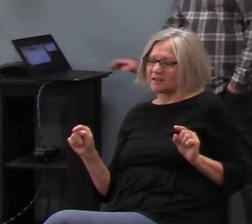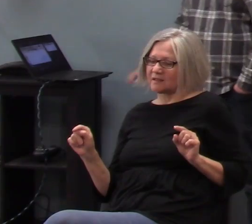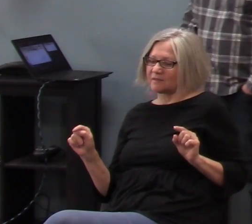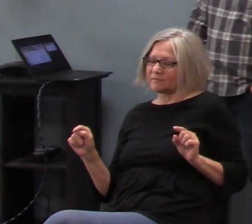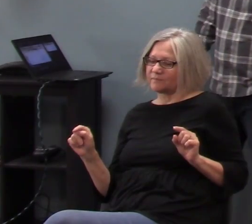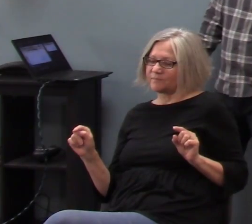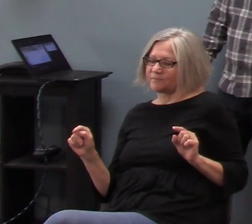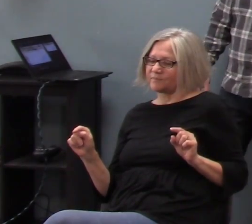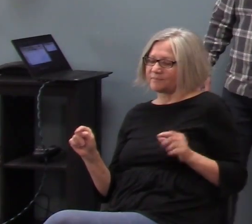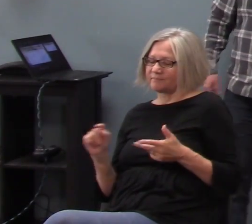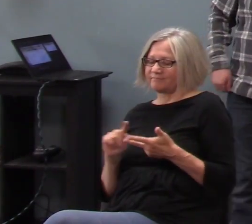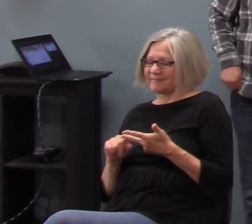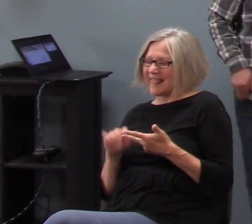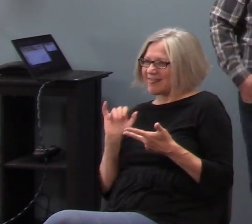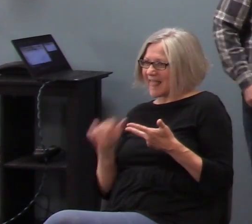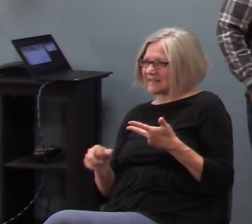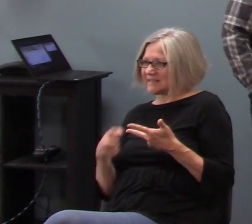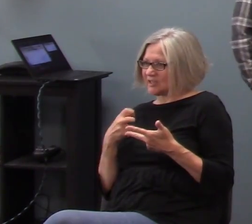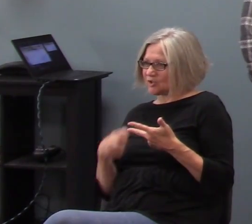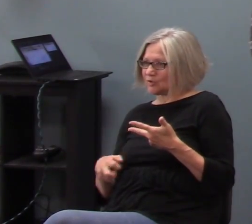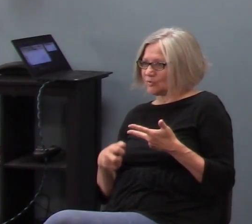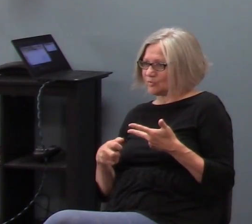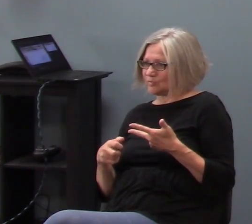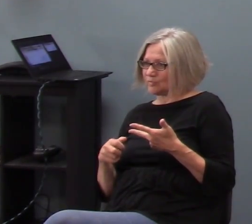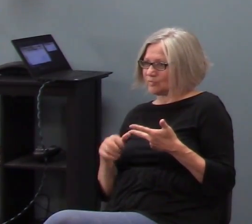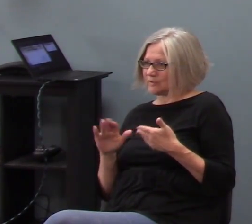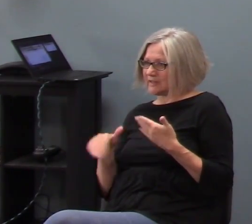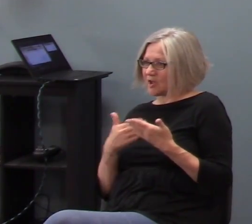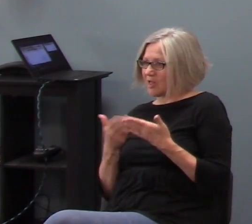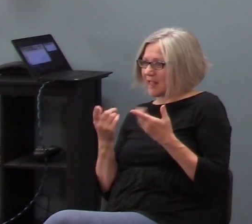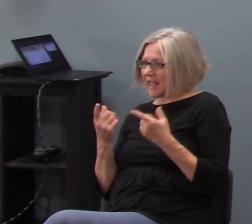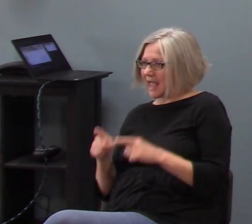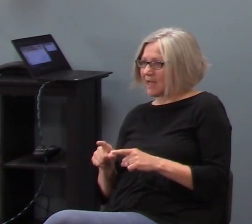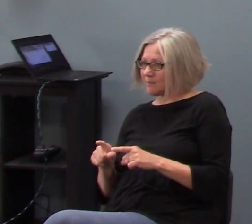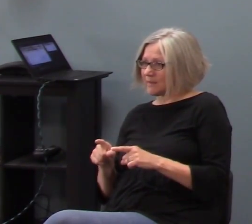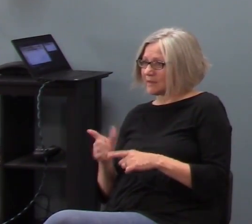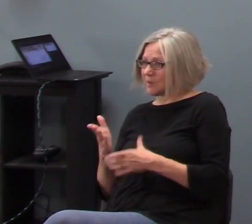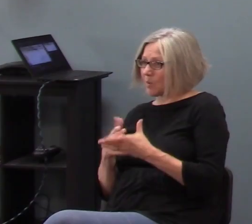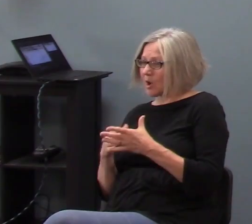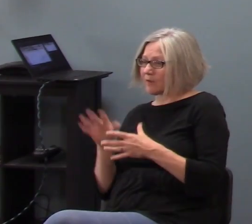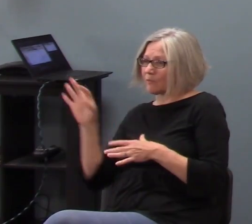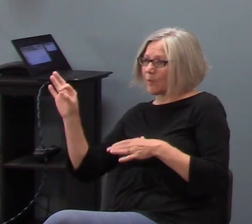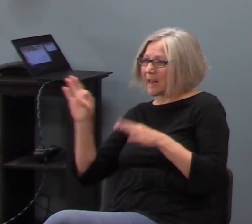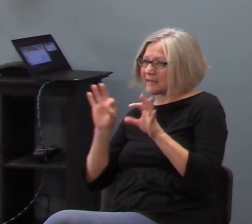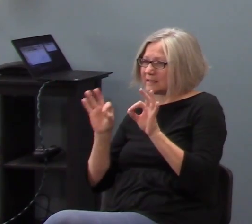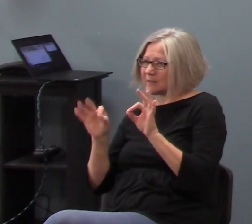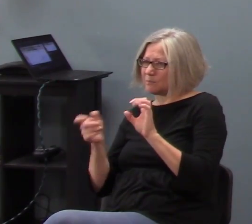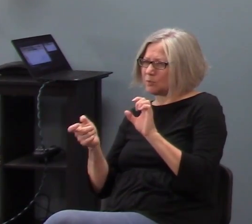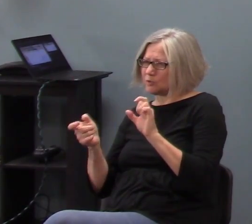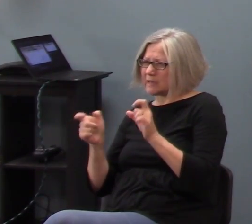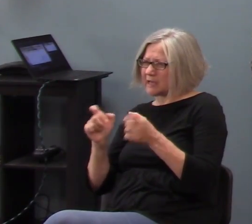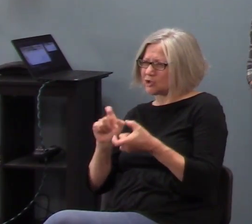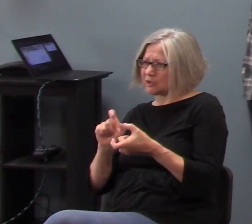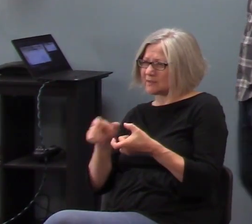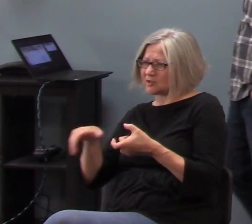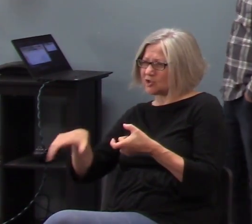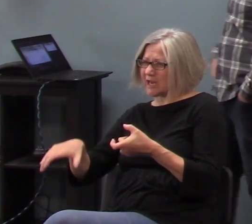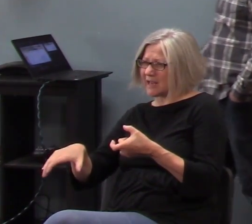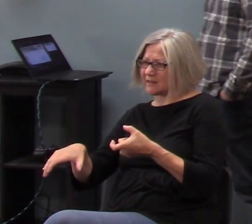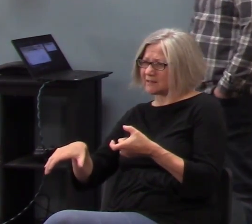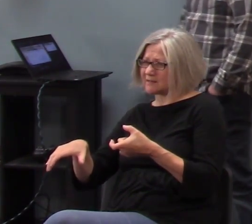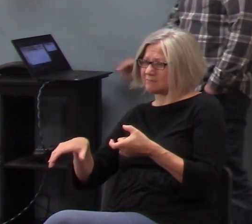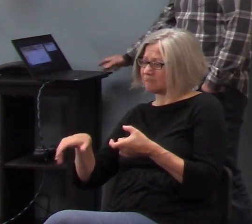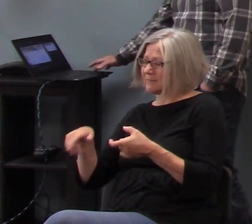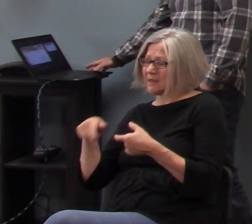Three is the issue. Did all of this happen as a part of random mutations and chance and stuff over billions